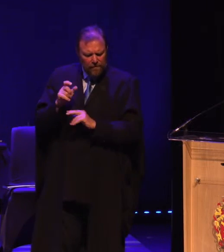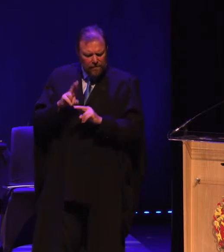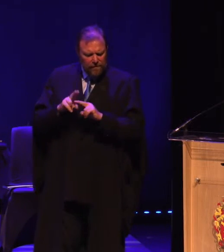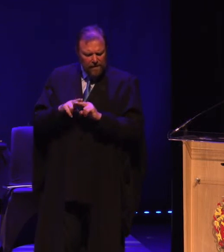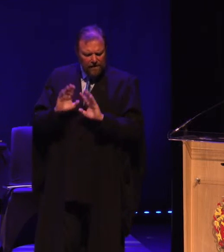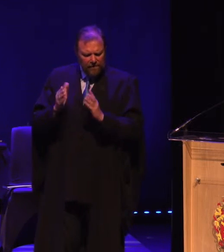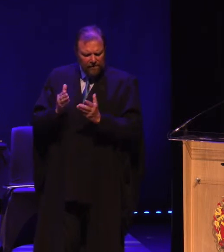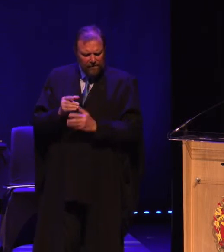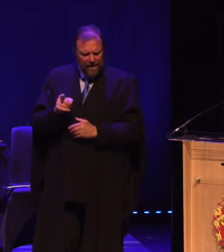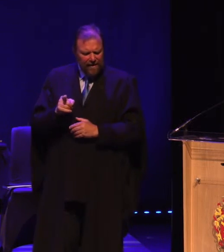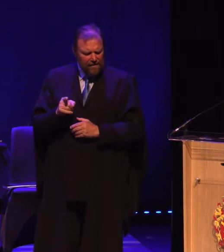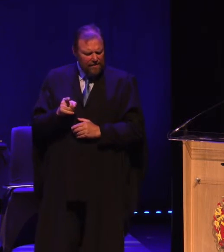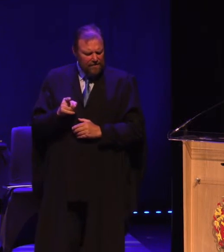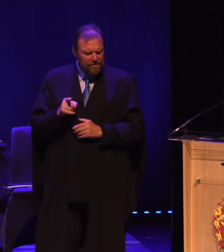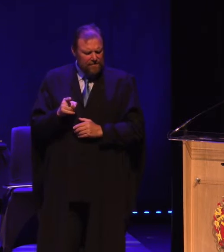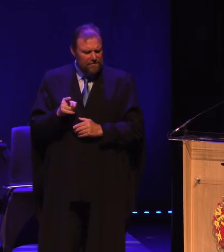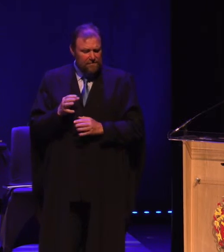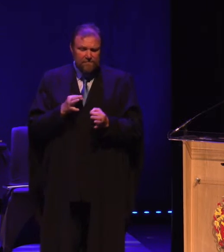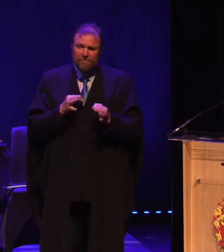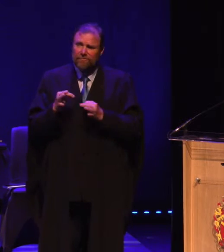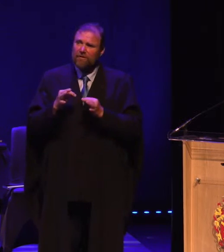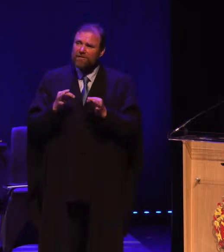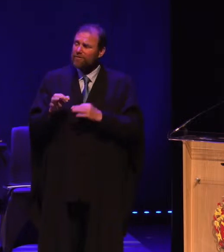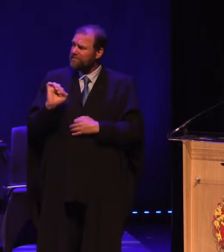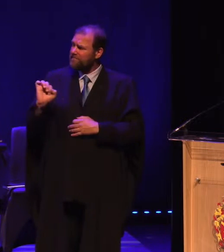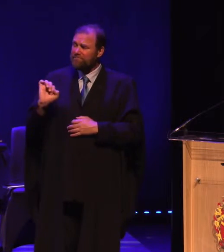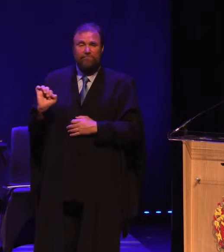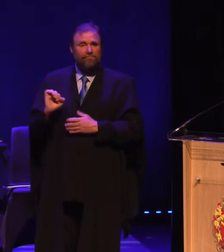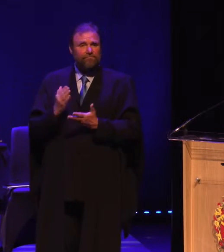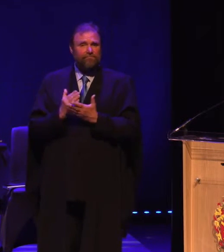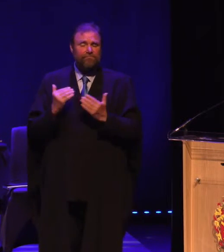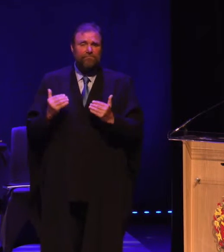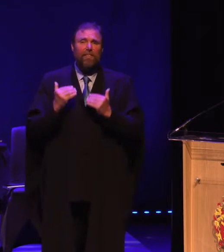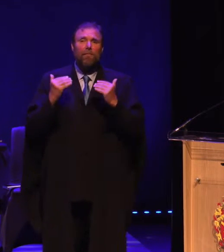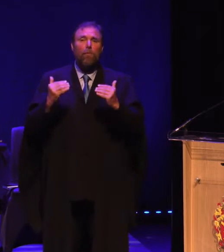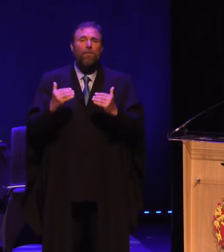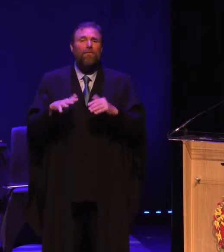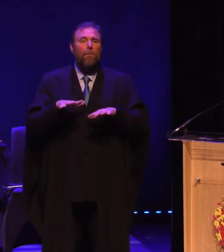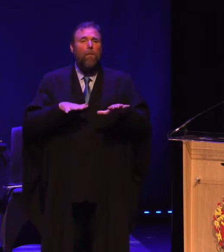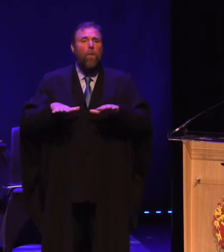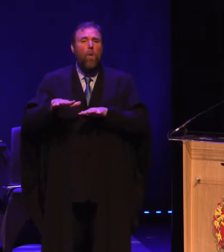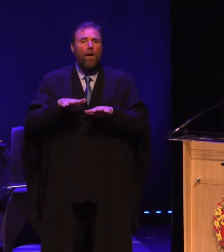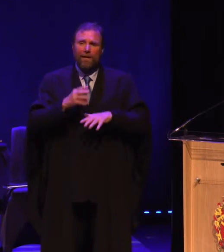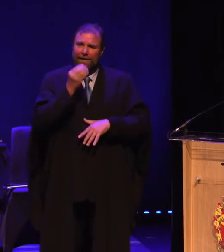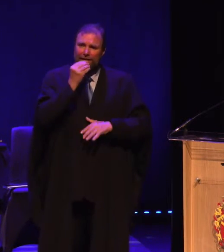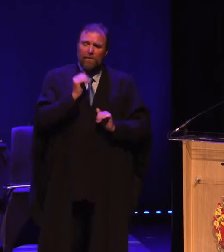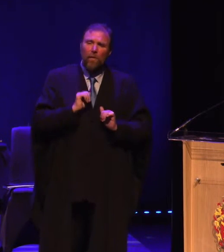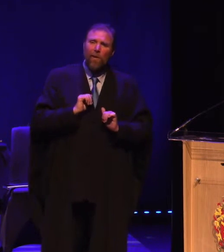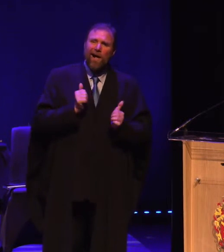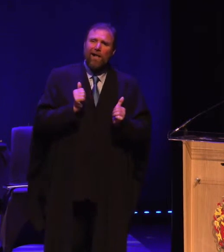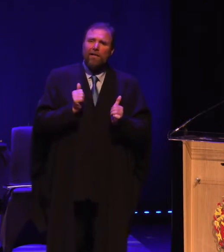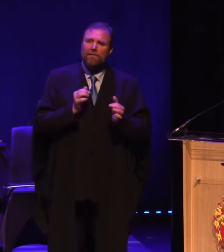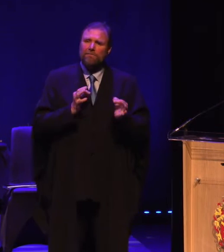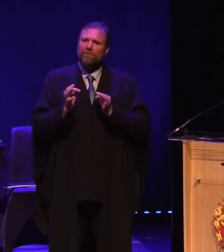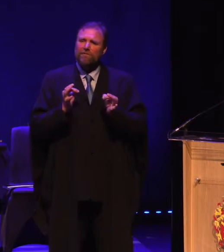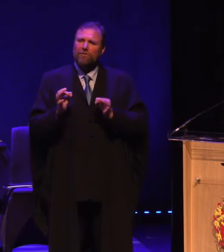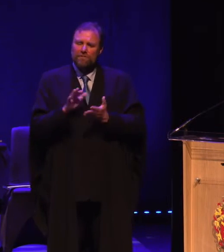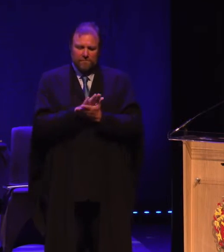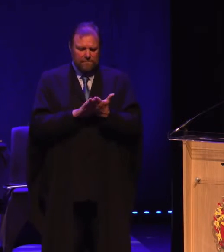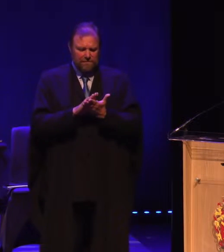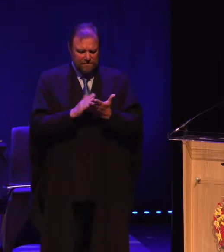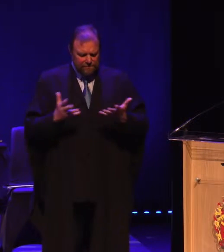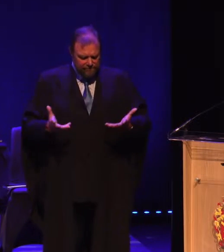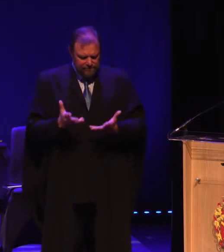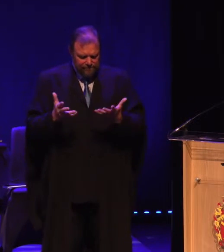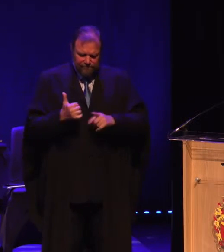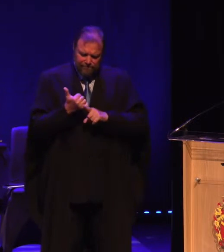Well strategy is a prime example of this. Move More, Eat Well is a contemporary systems-based approach to encourage, support and